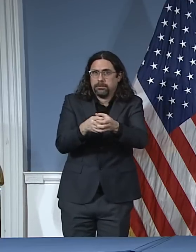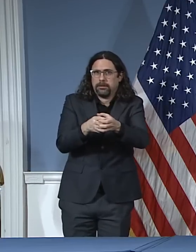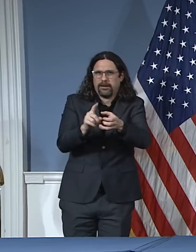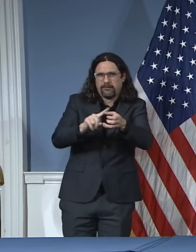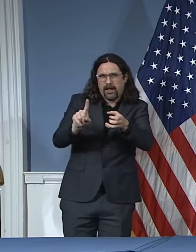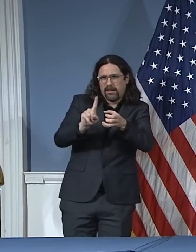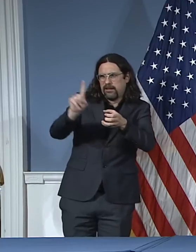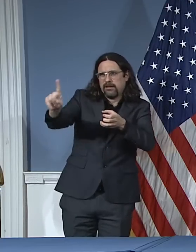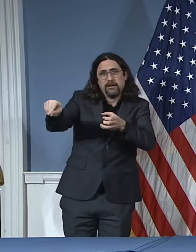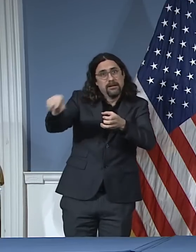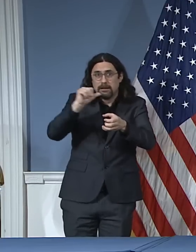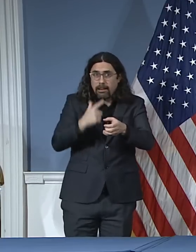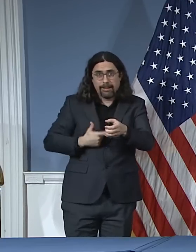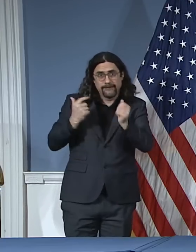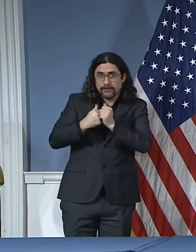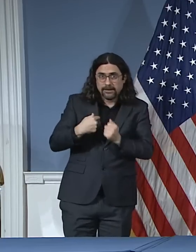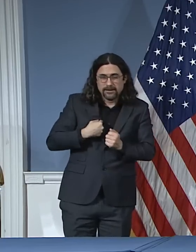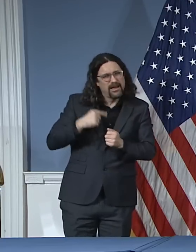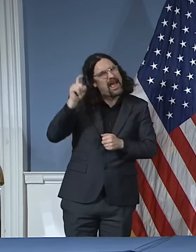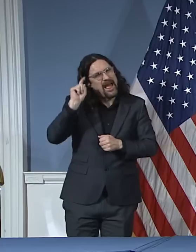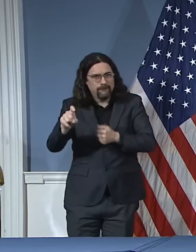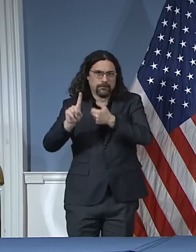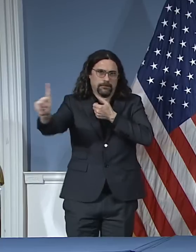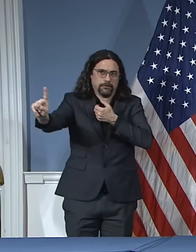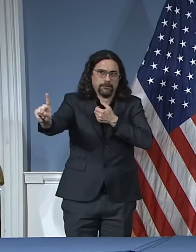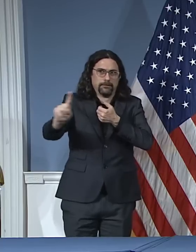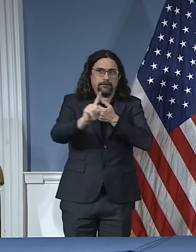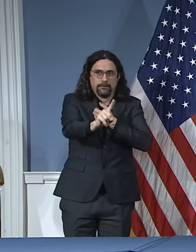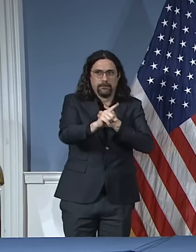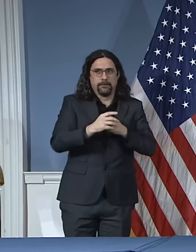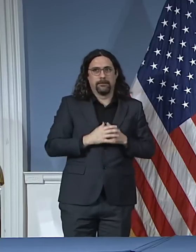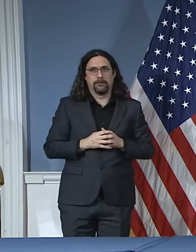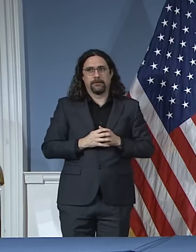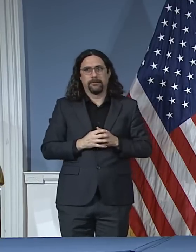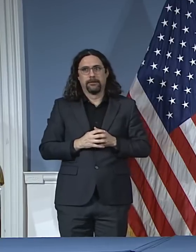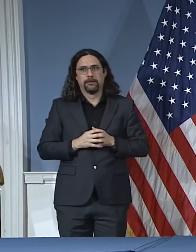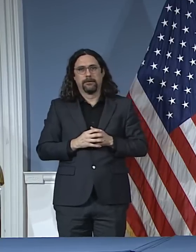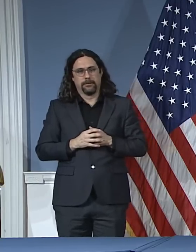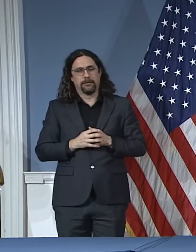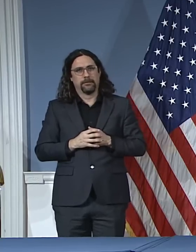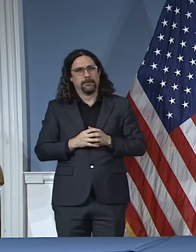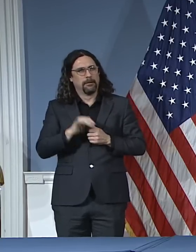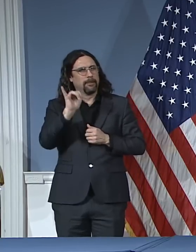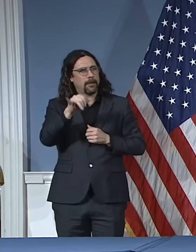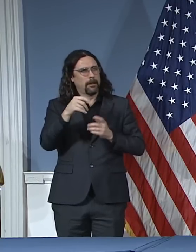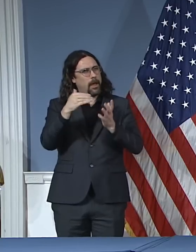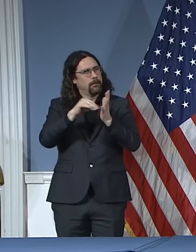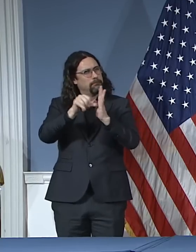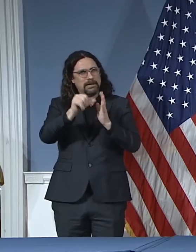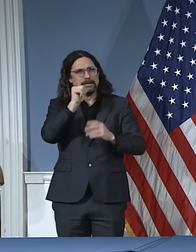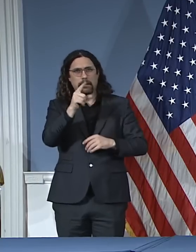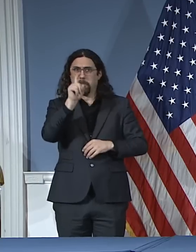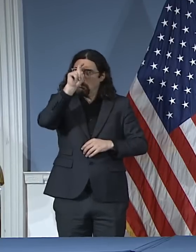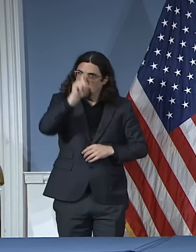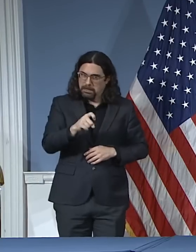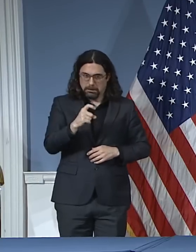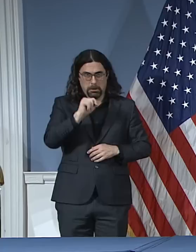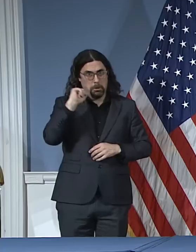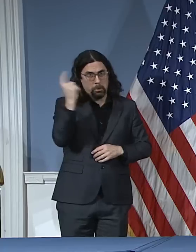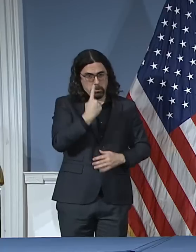from each other because they're already in constant contact with each other. So if a mom goes to the playground with her